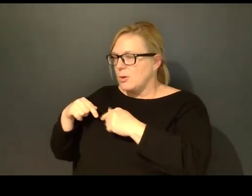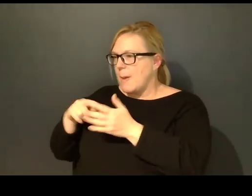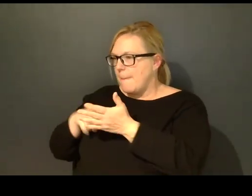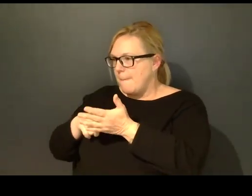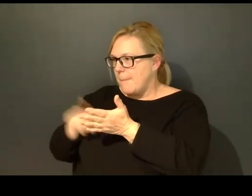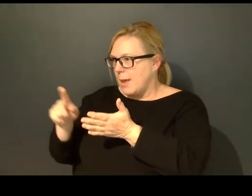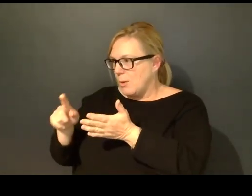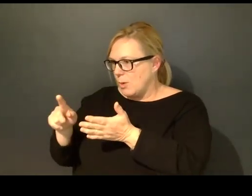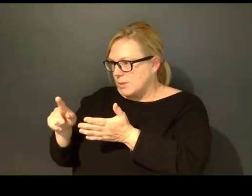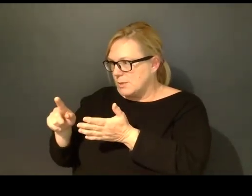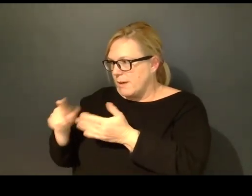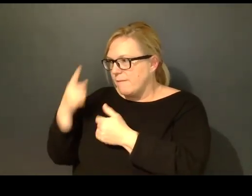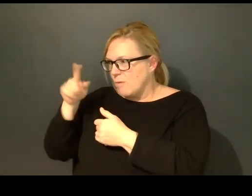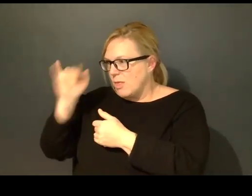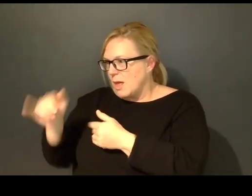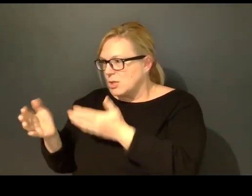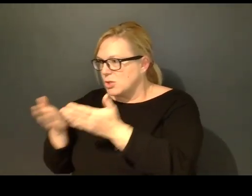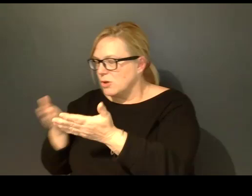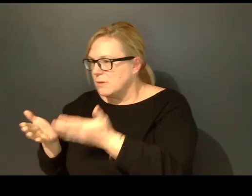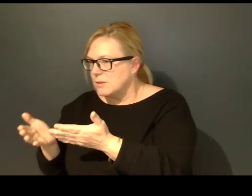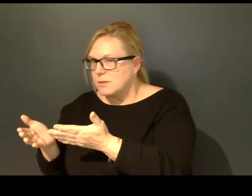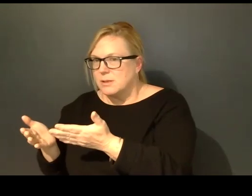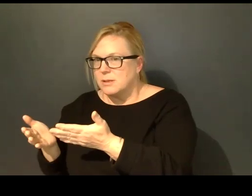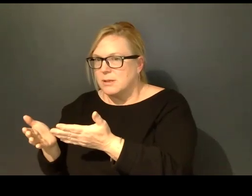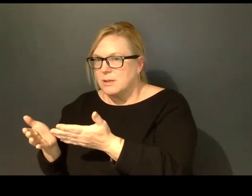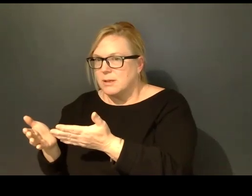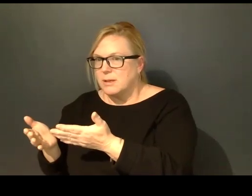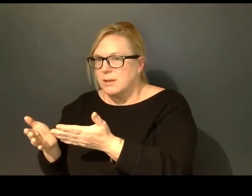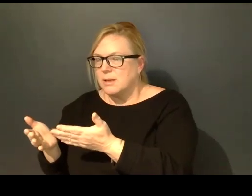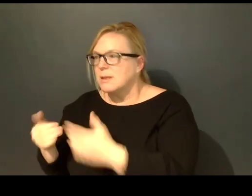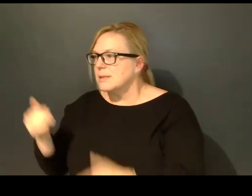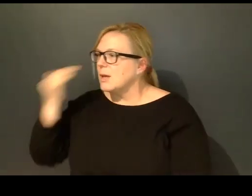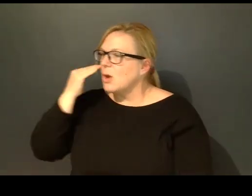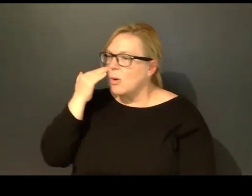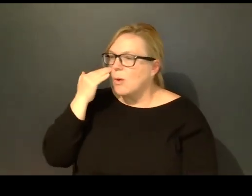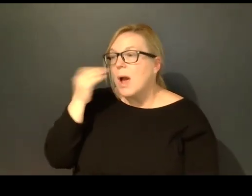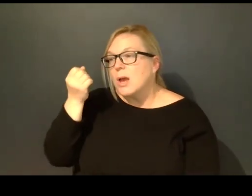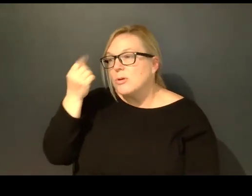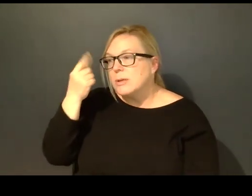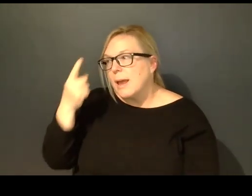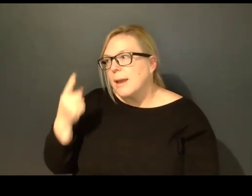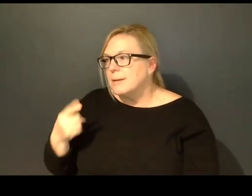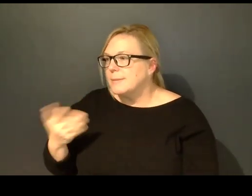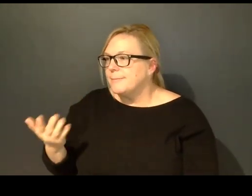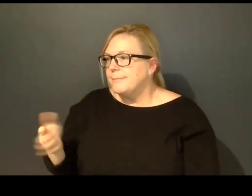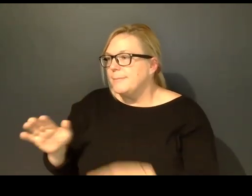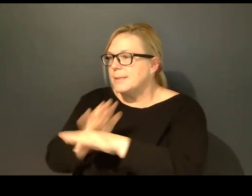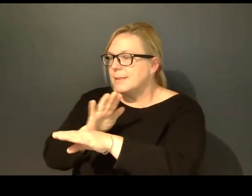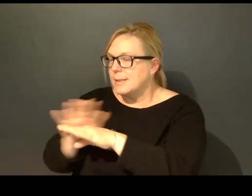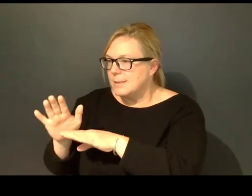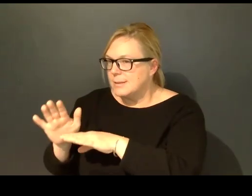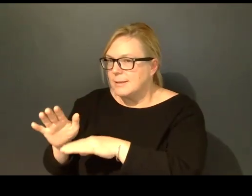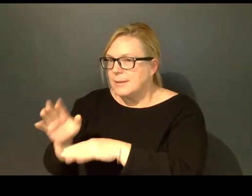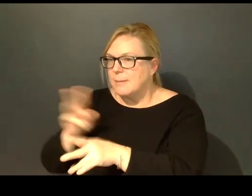once Yeah. for that service and maybe pay, because I know I understand capitalism Hmm. and folks need